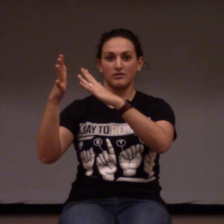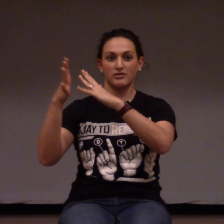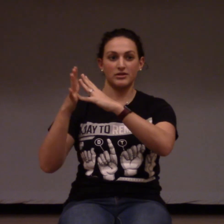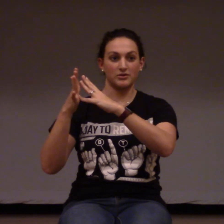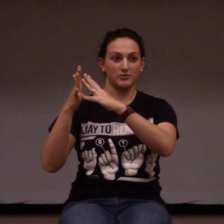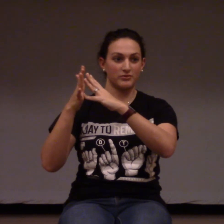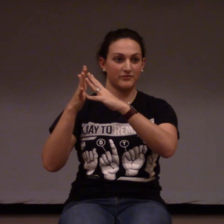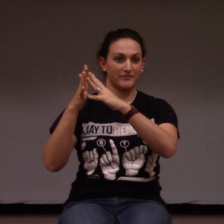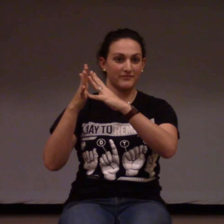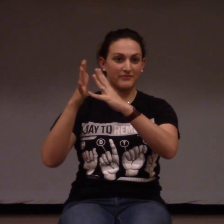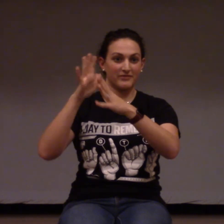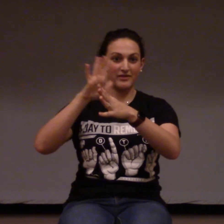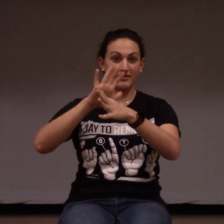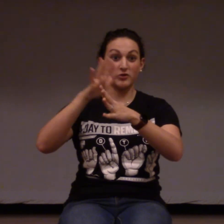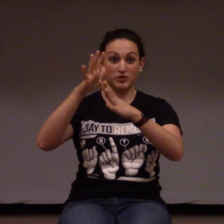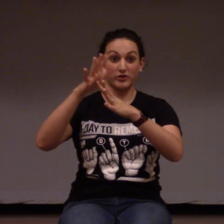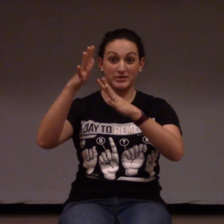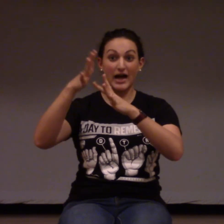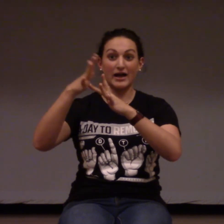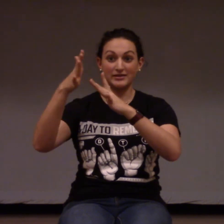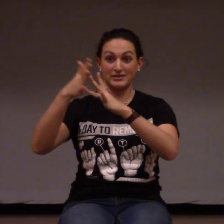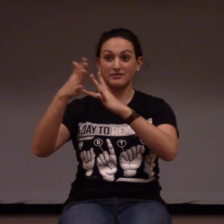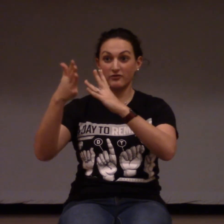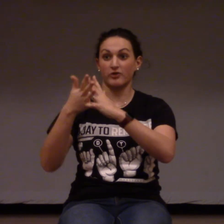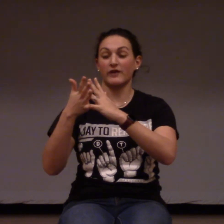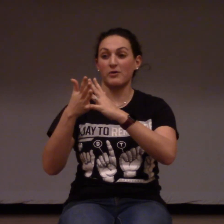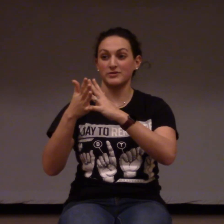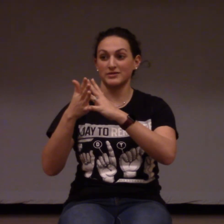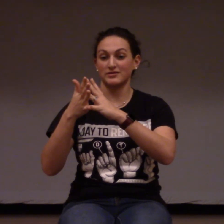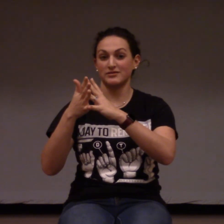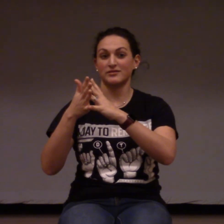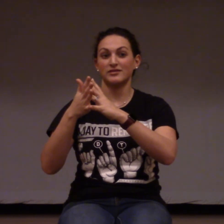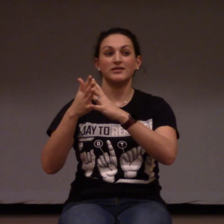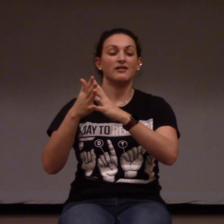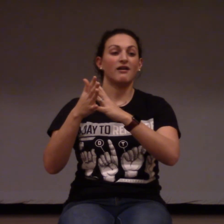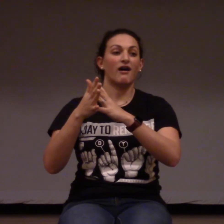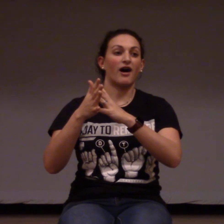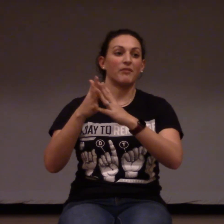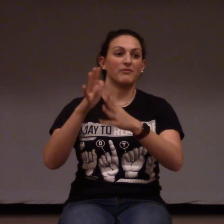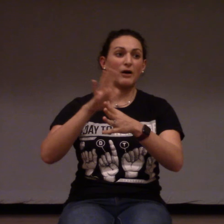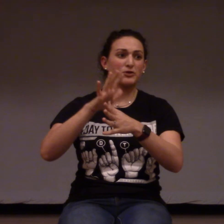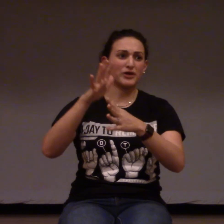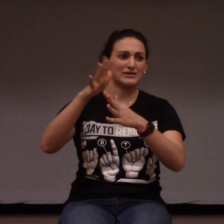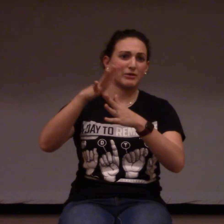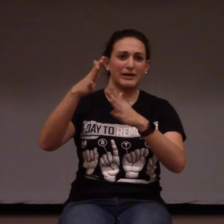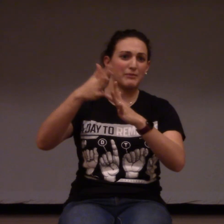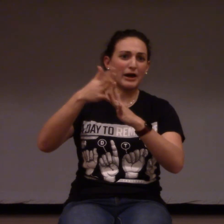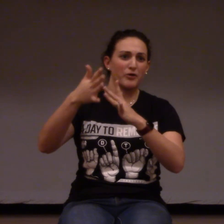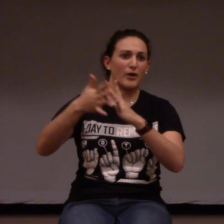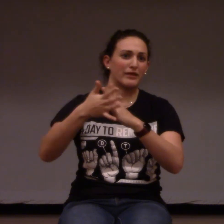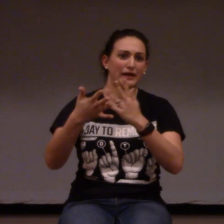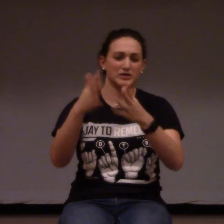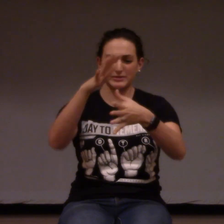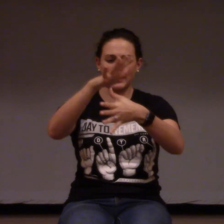U. Those are their signs for their vowels. I would try to spell my name, but I don't know anything else besides